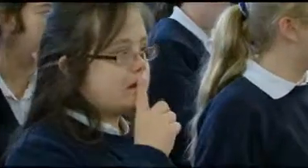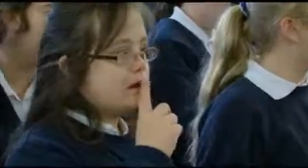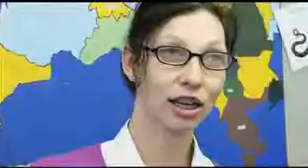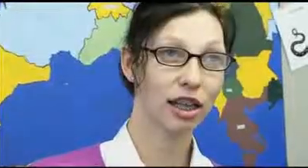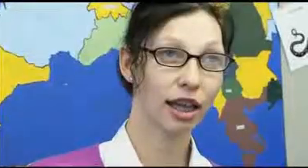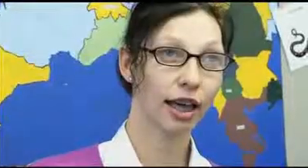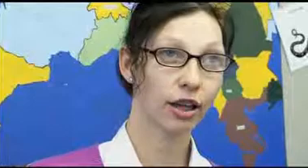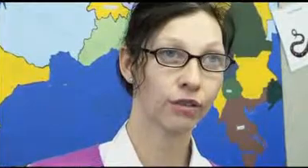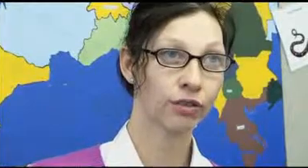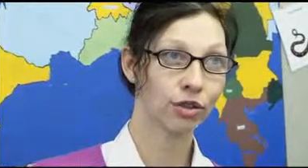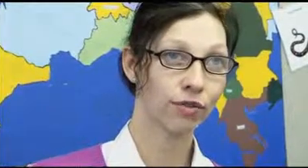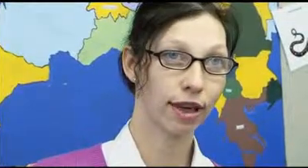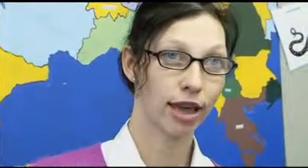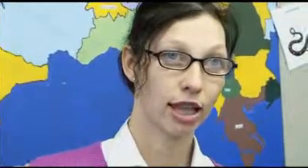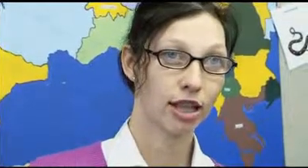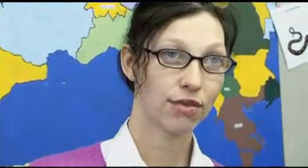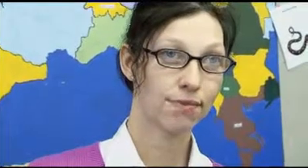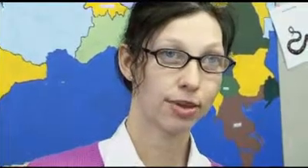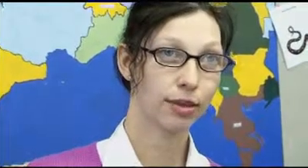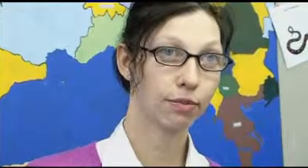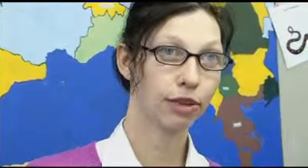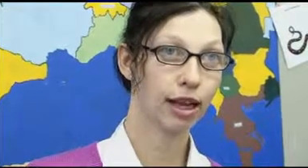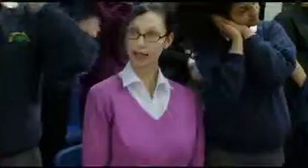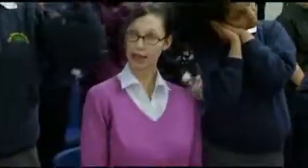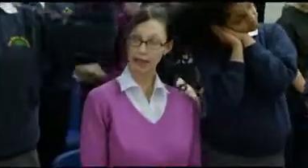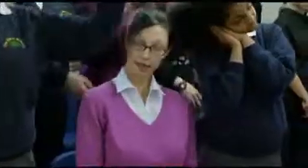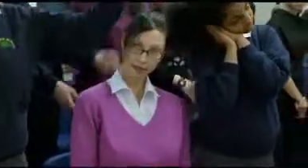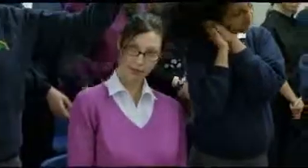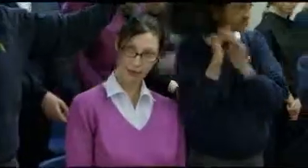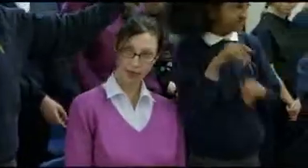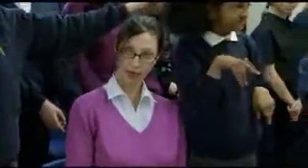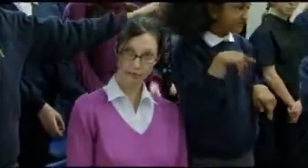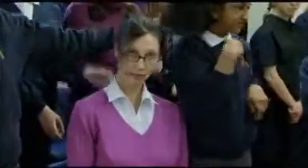sing like in front of different people. And heavenly peace.